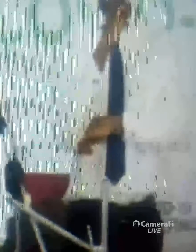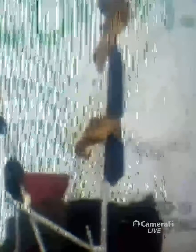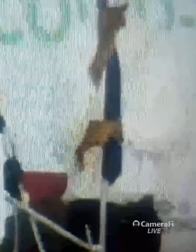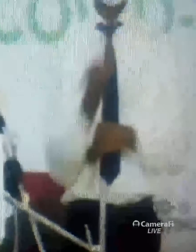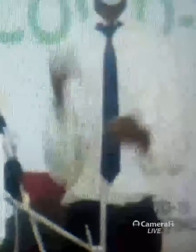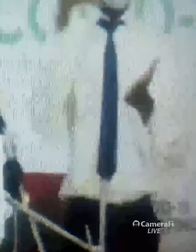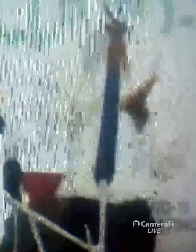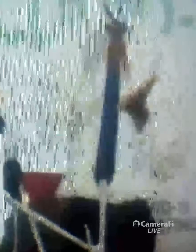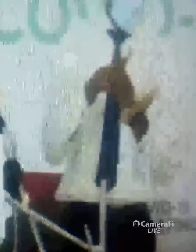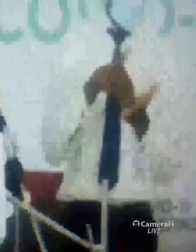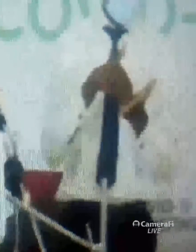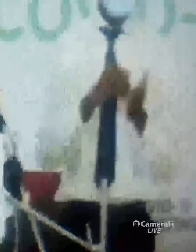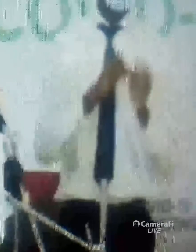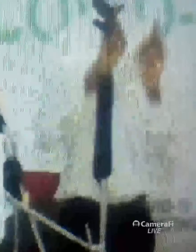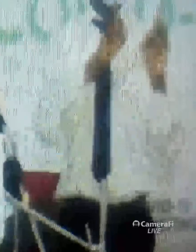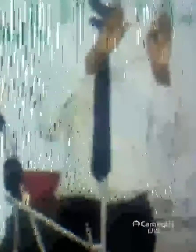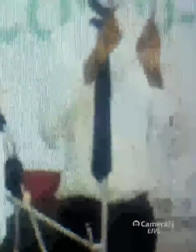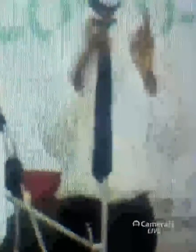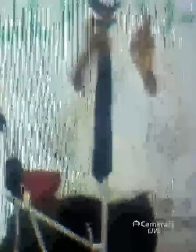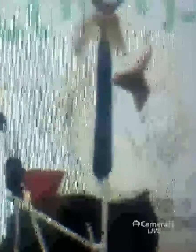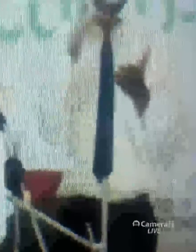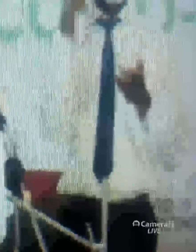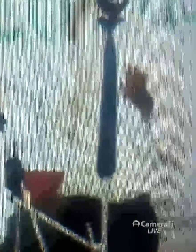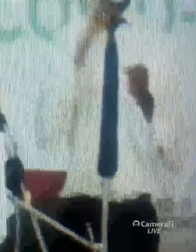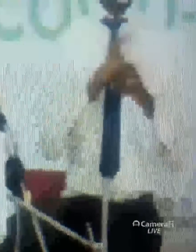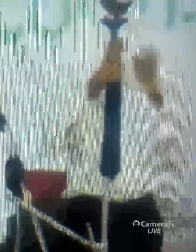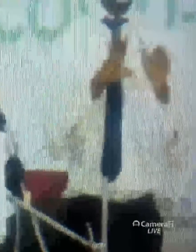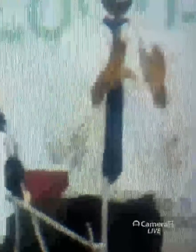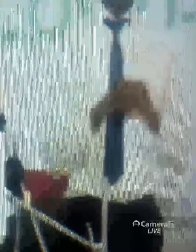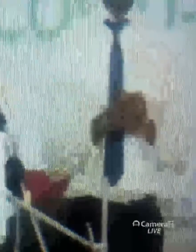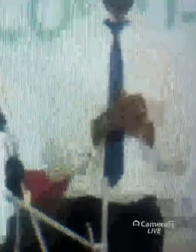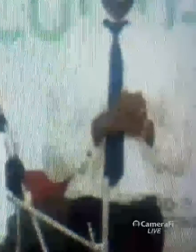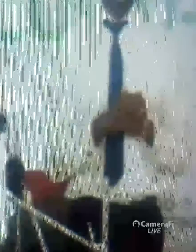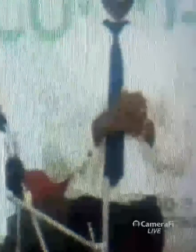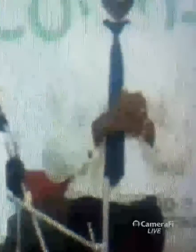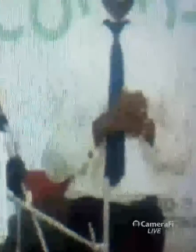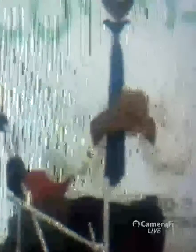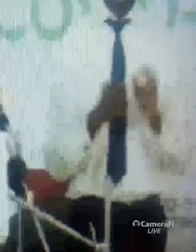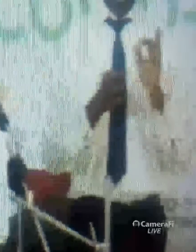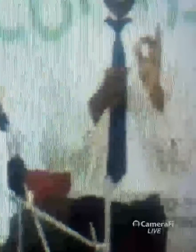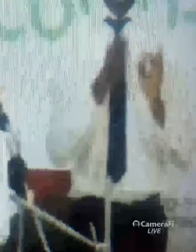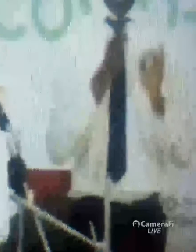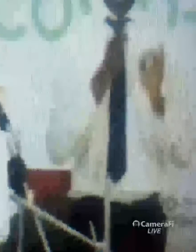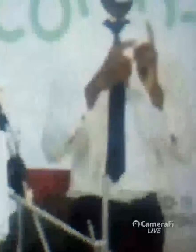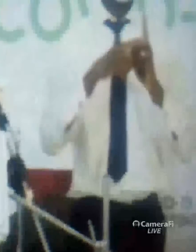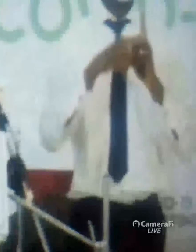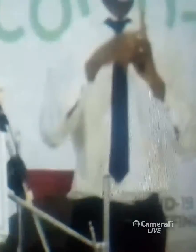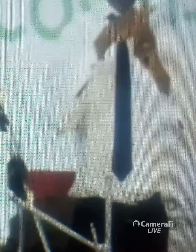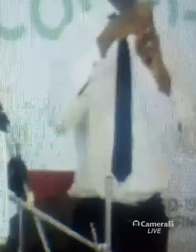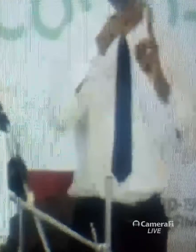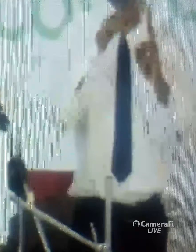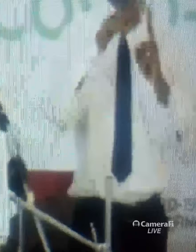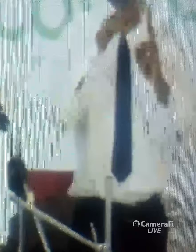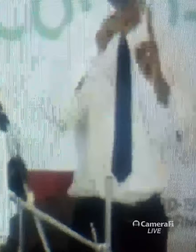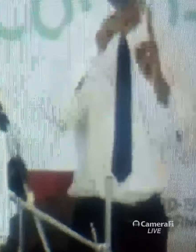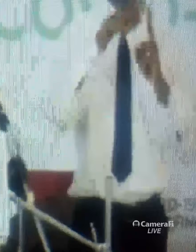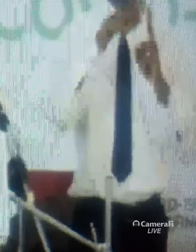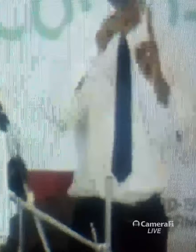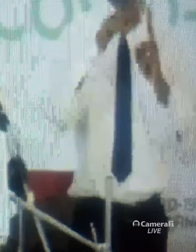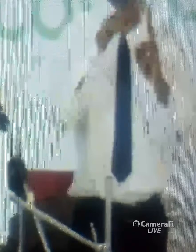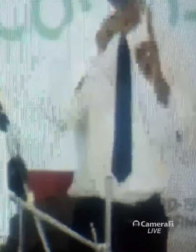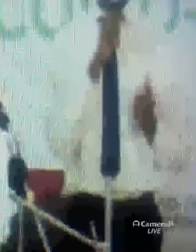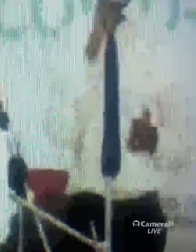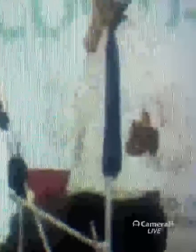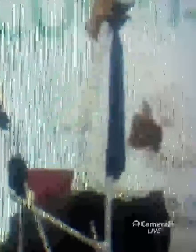they are negative before they exit isolation. Nigeria is one of the few countries that has